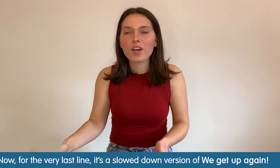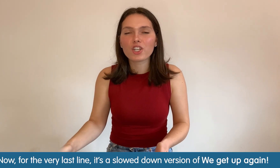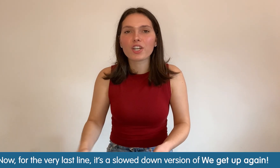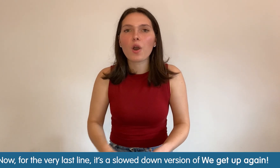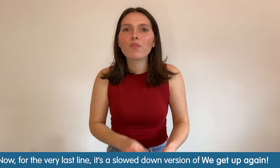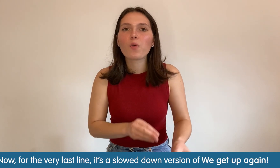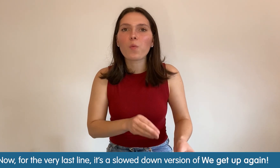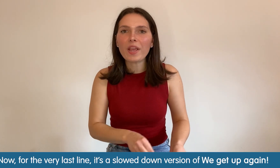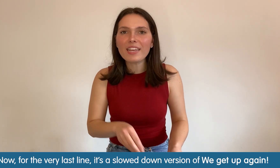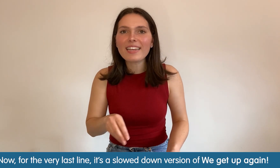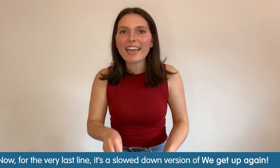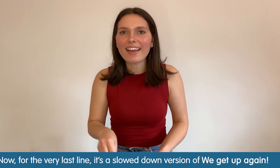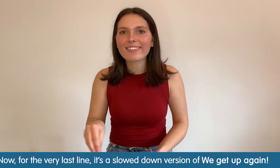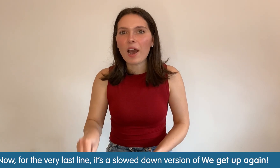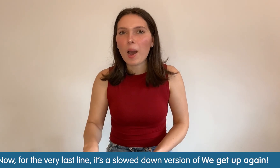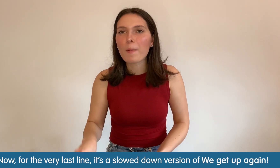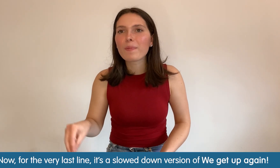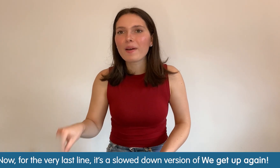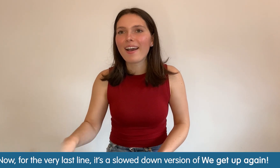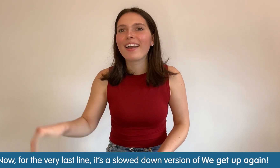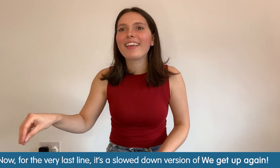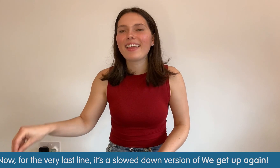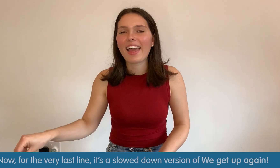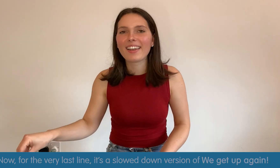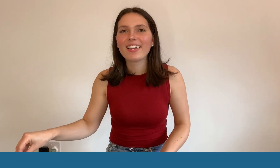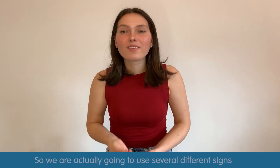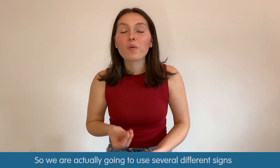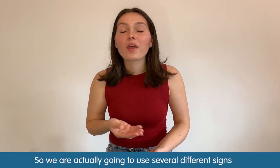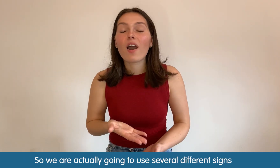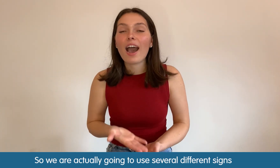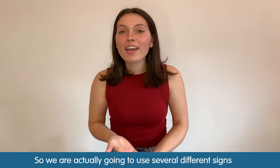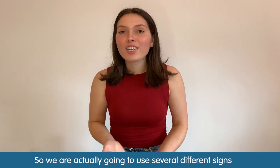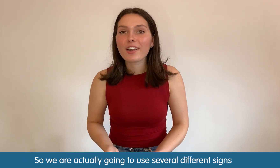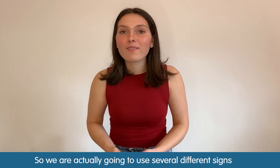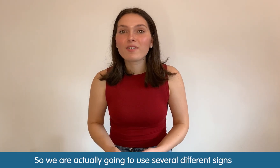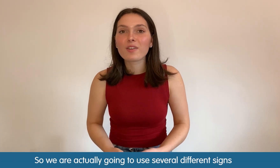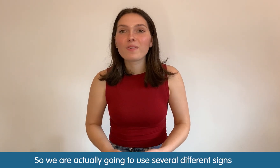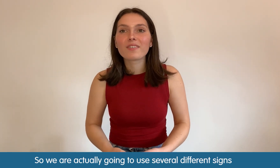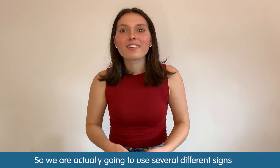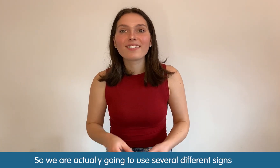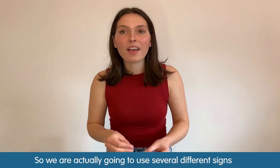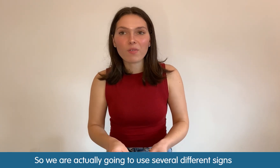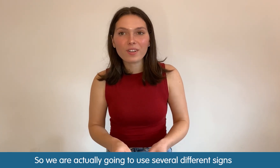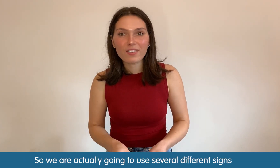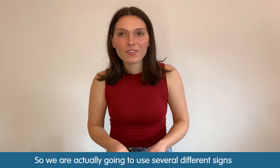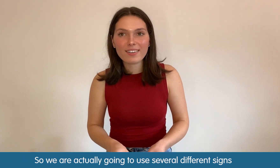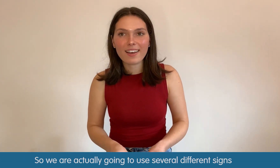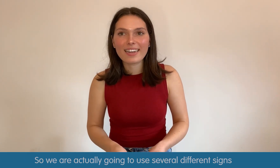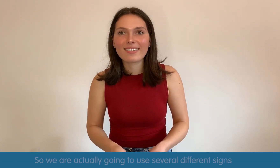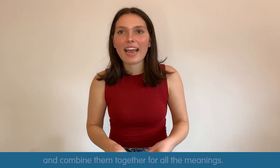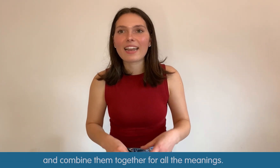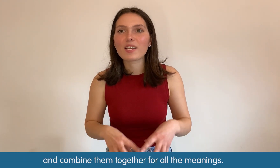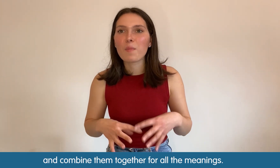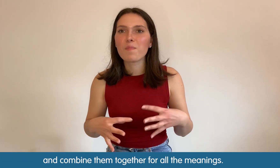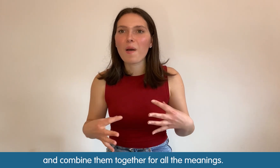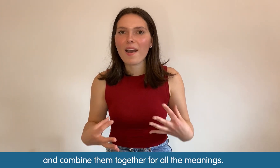version of we get up again. So we are actually going to use several different signs and combine